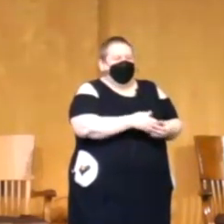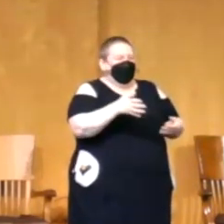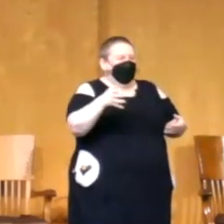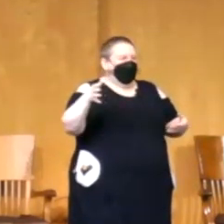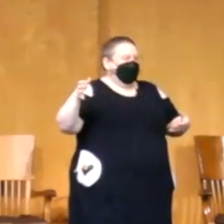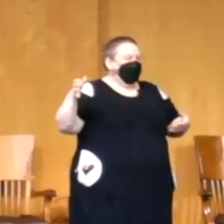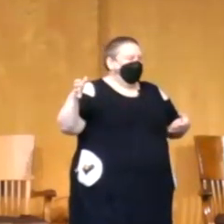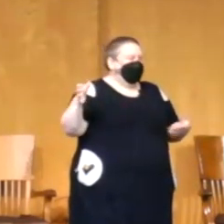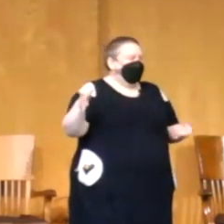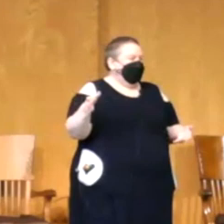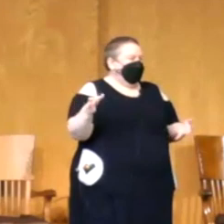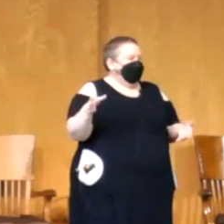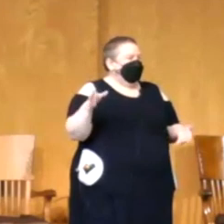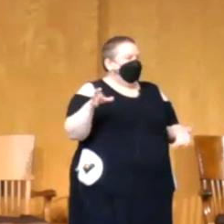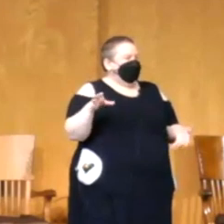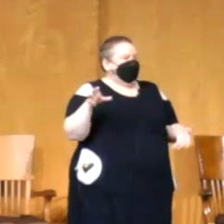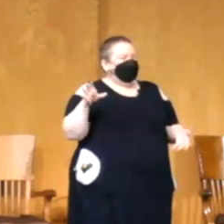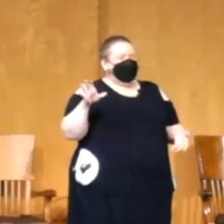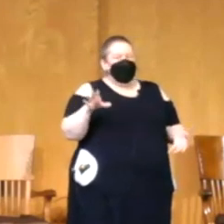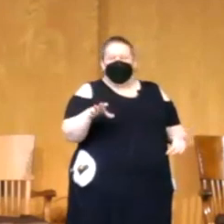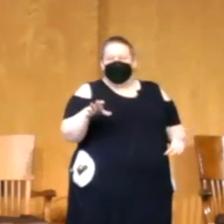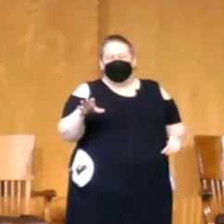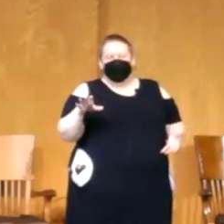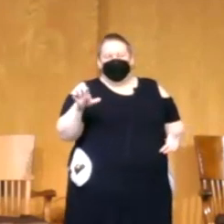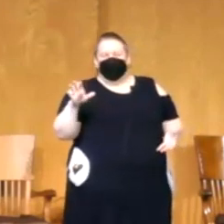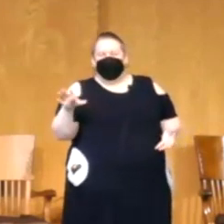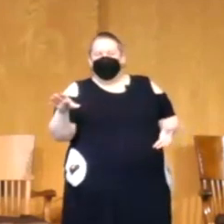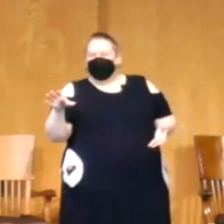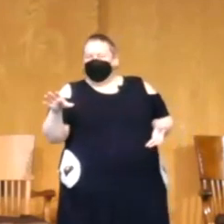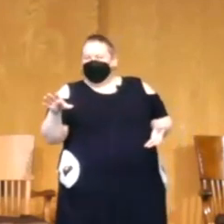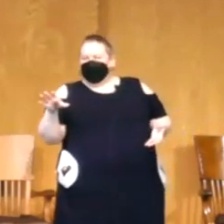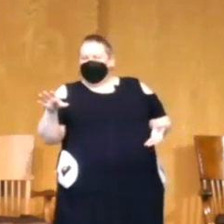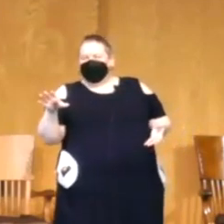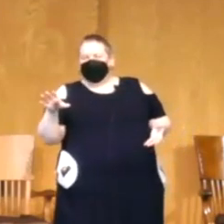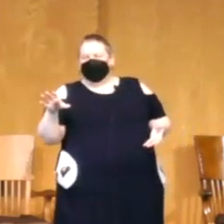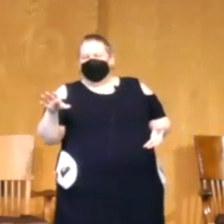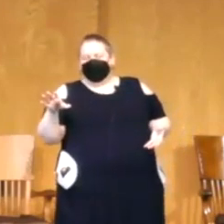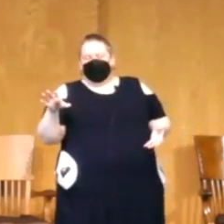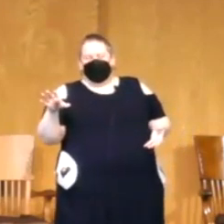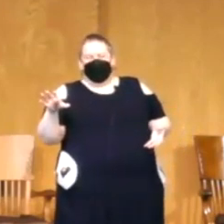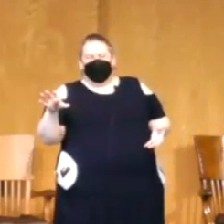when you are attending to your potted plants,